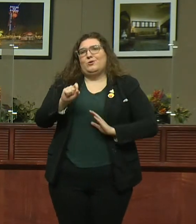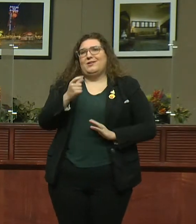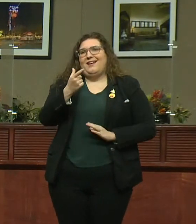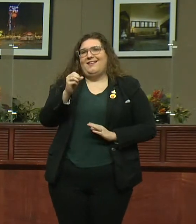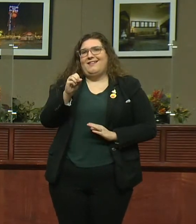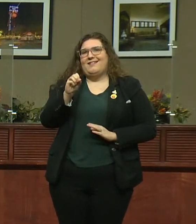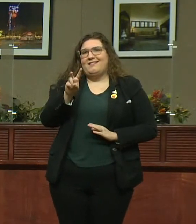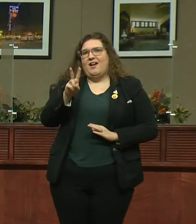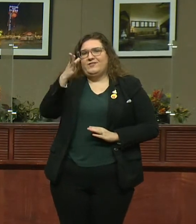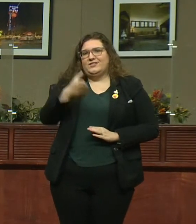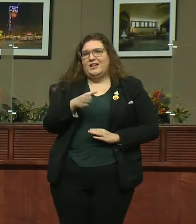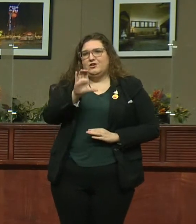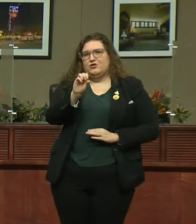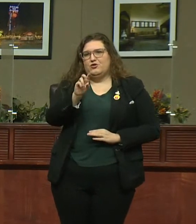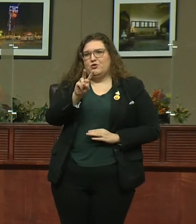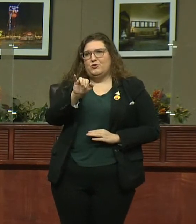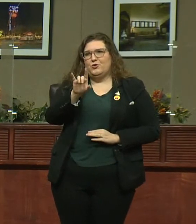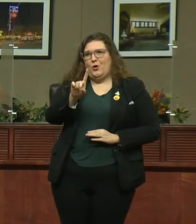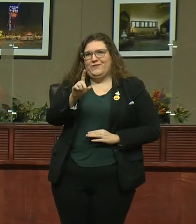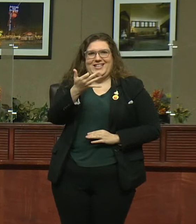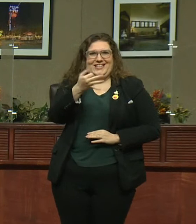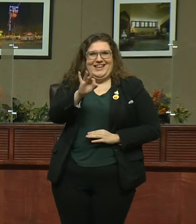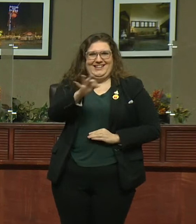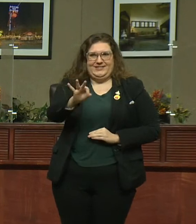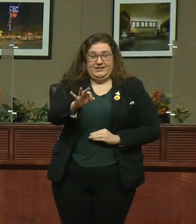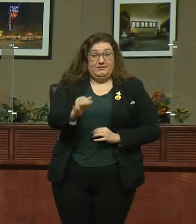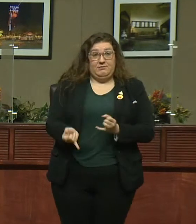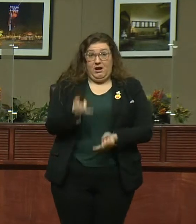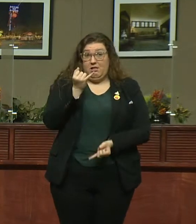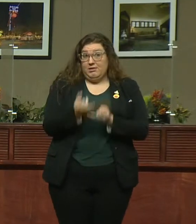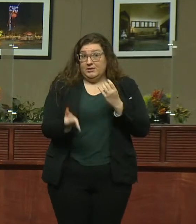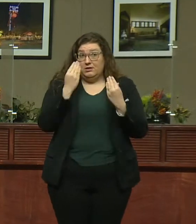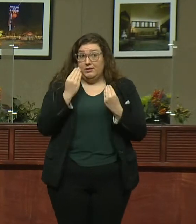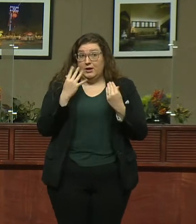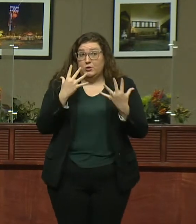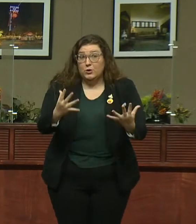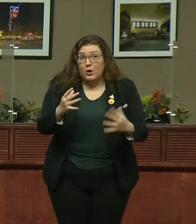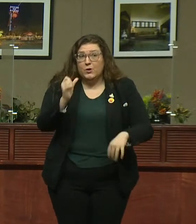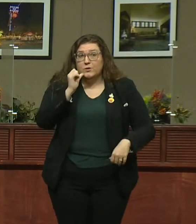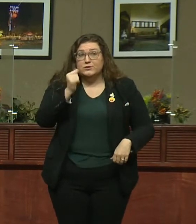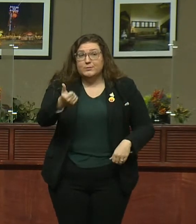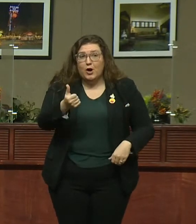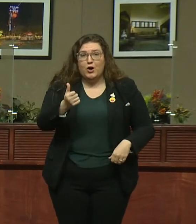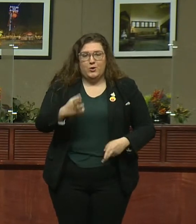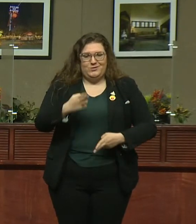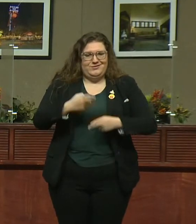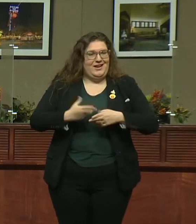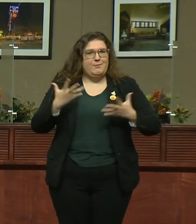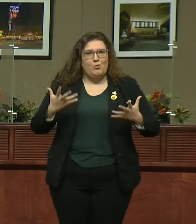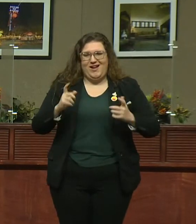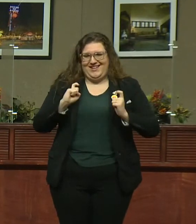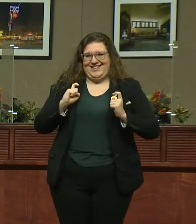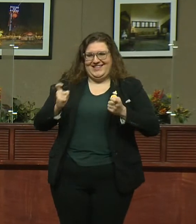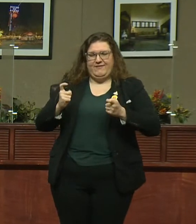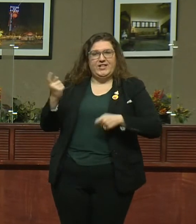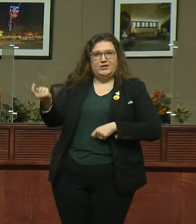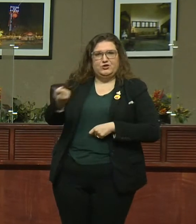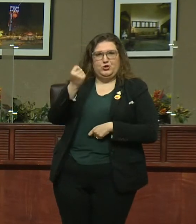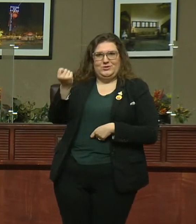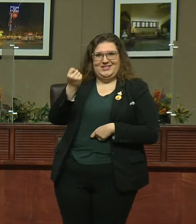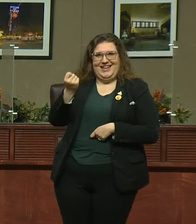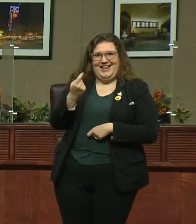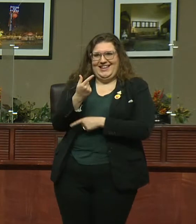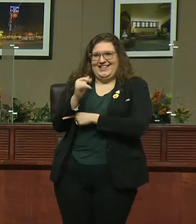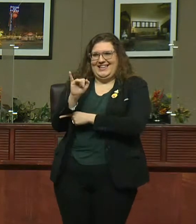orlando.gov/COVID-19. And lastly, I'll remind everybody that tomorrow is Giving Tuesday. And our city is fortunate to have so